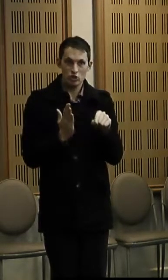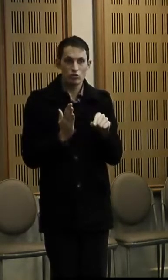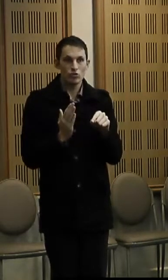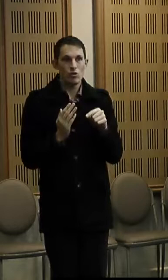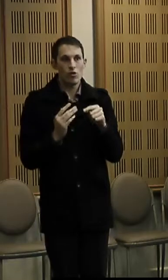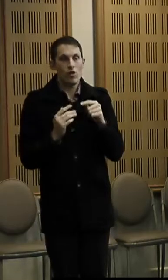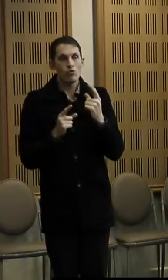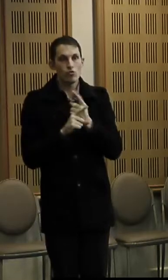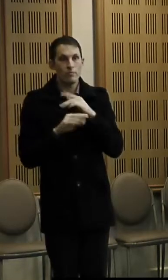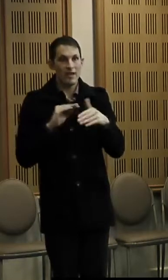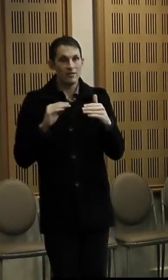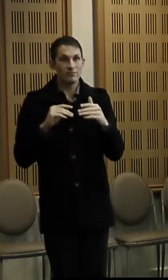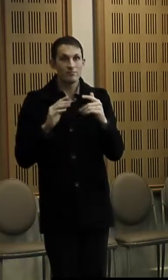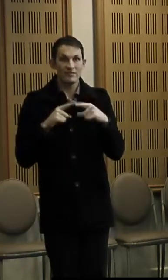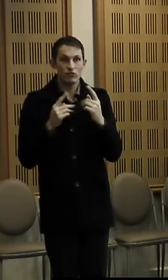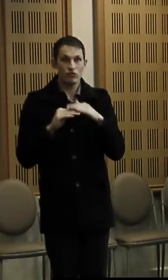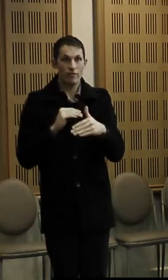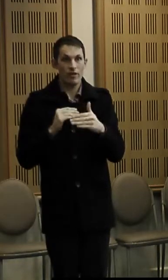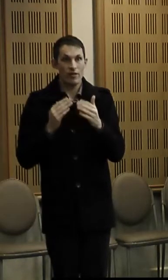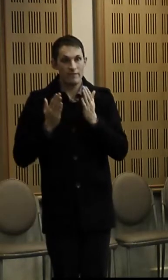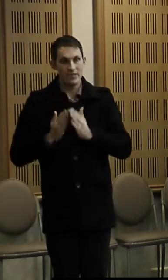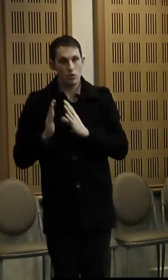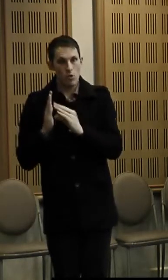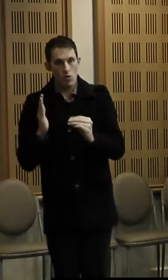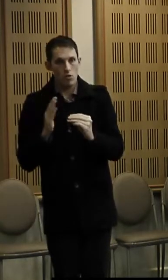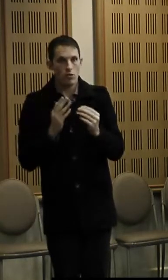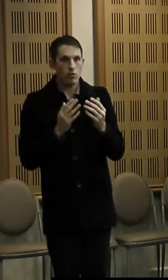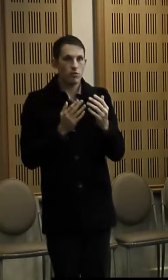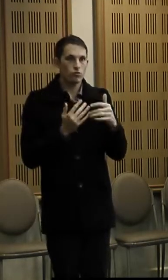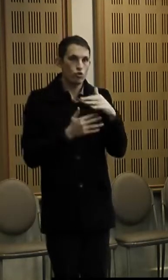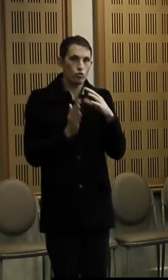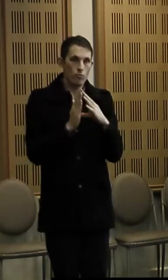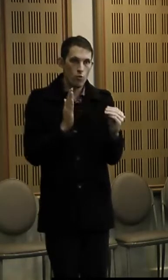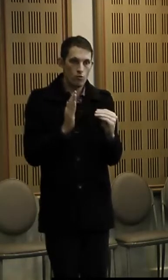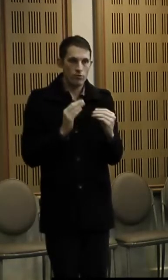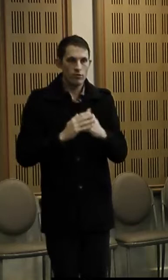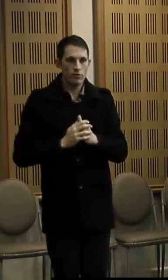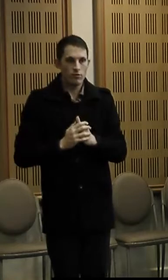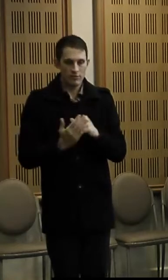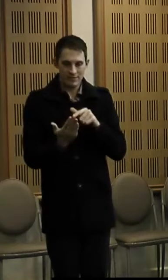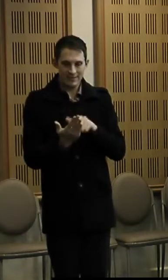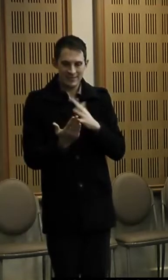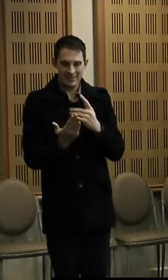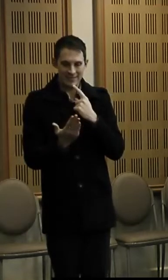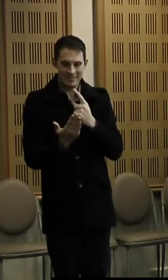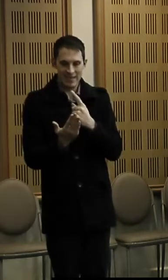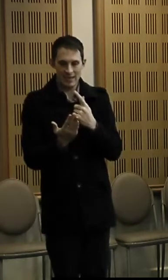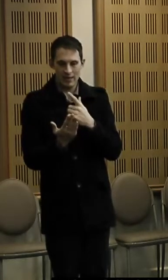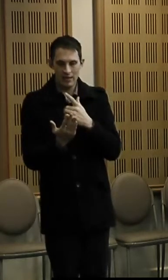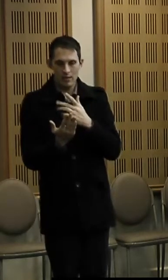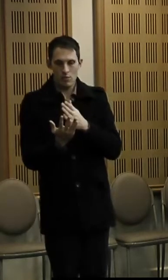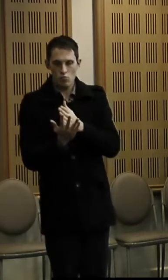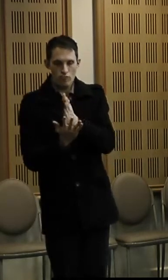difference between the physical model and the social model. And I don't know if it says we need to move to one or to the other, but it just acknowledges, that there are